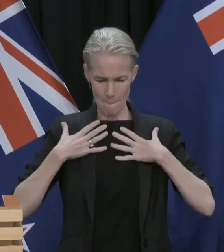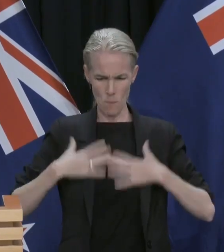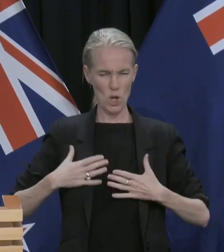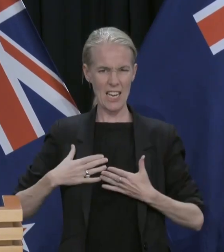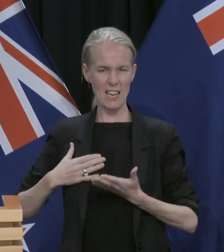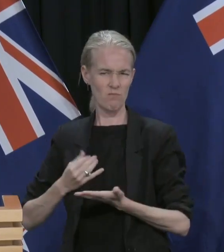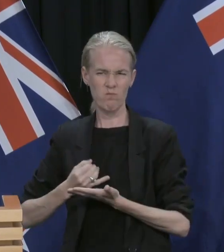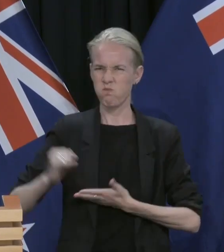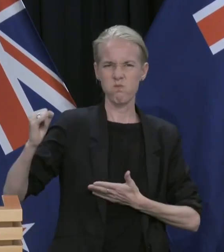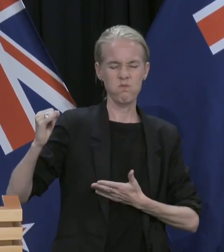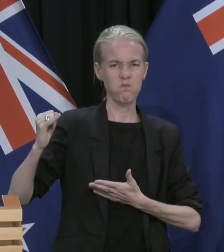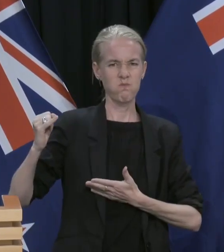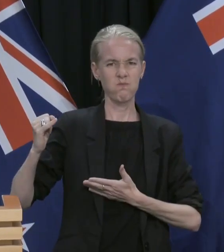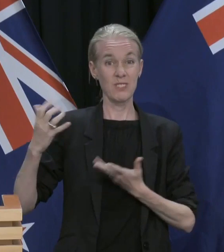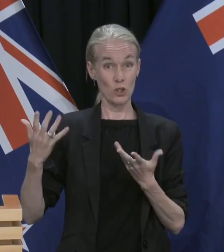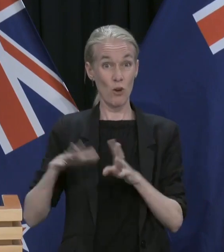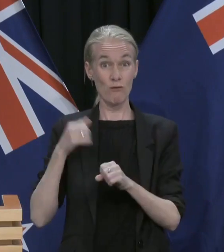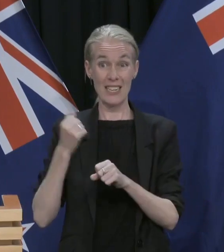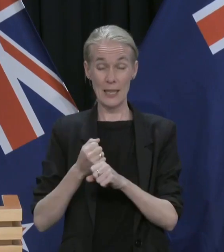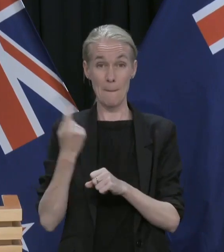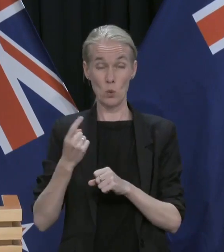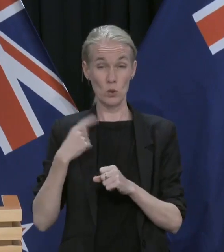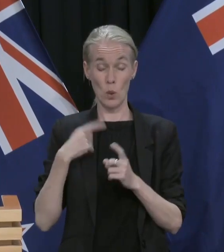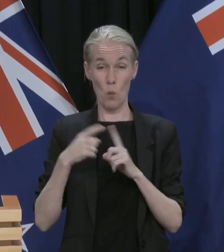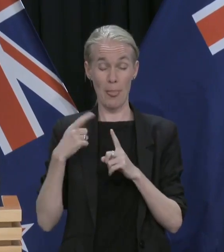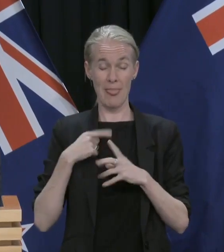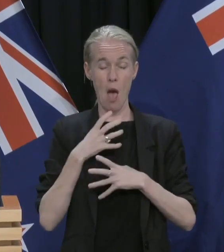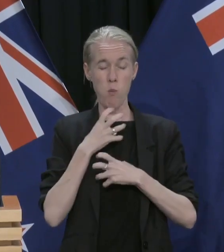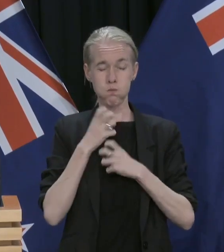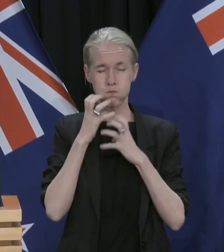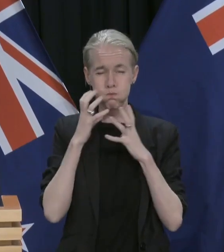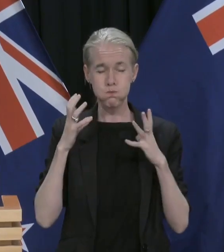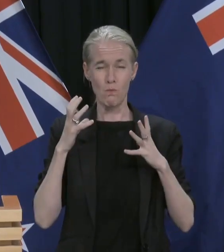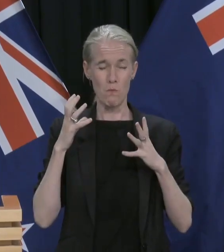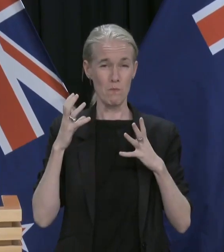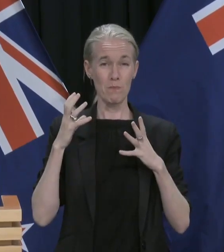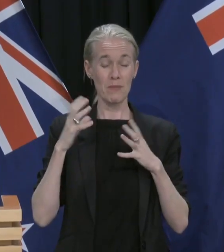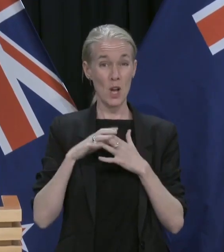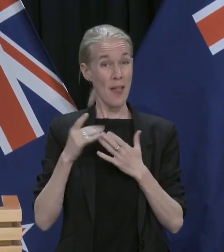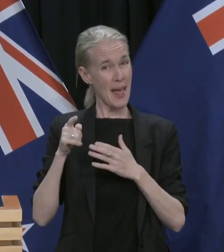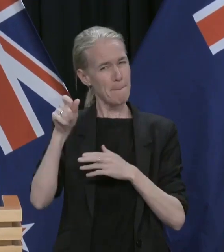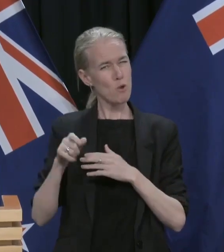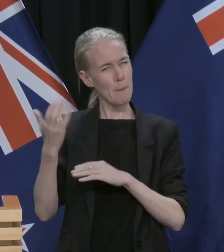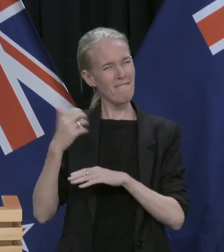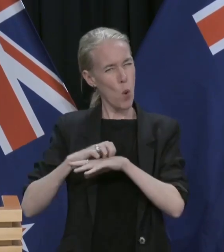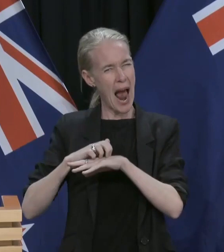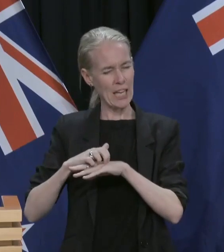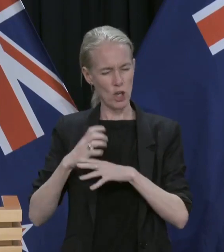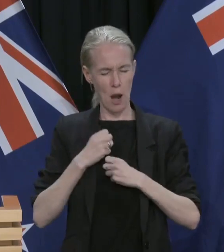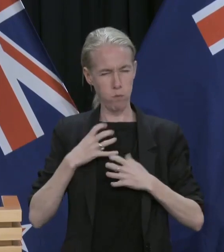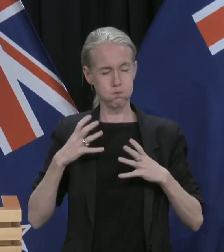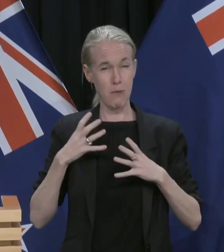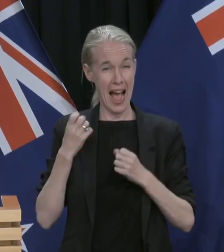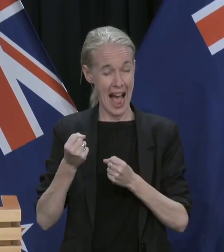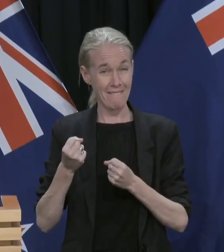one of which was classified as an anaphylactic reaction to the vaccine in someone who had a history of allergies. All were managed